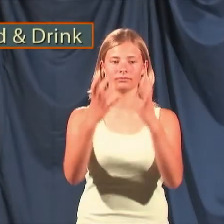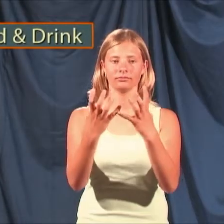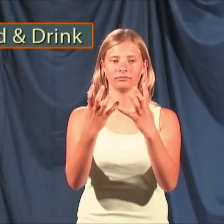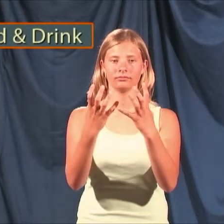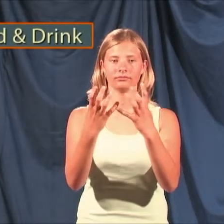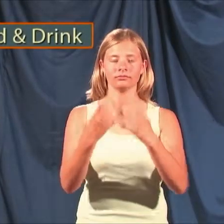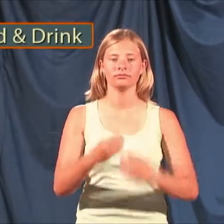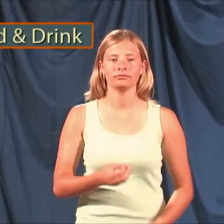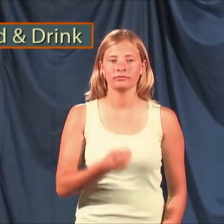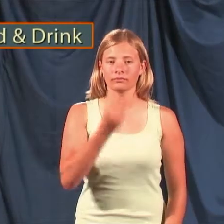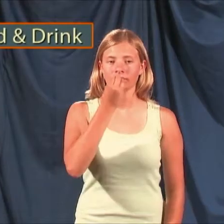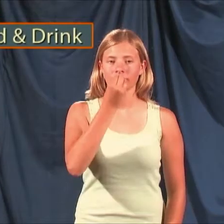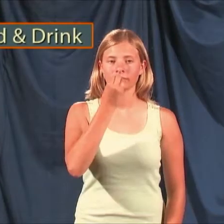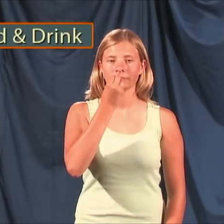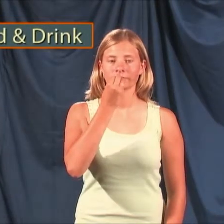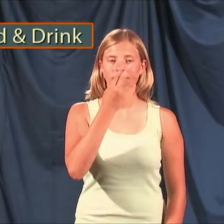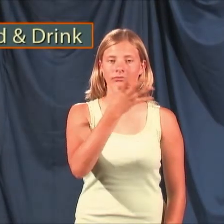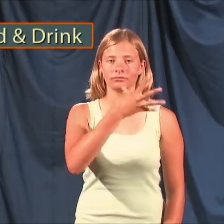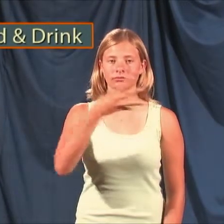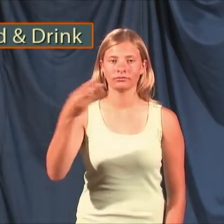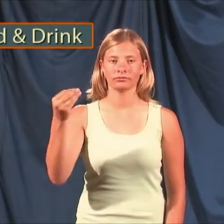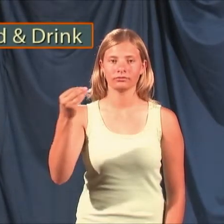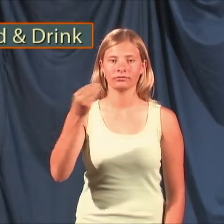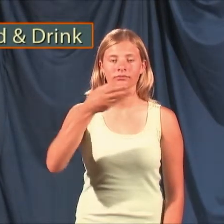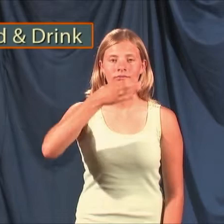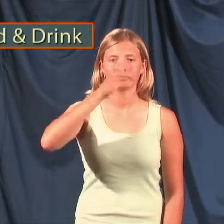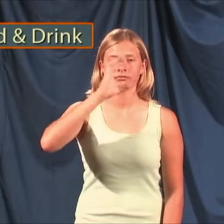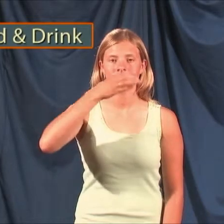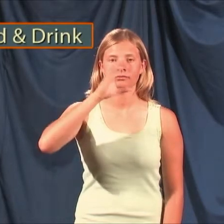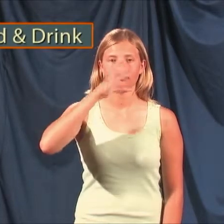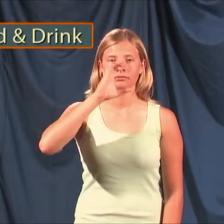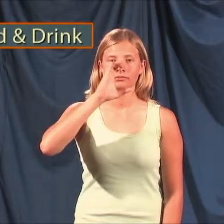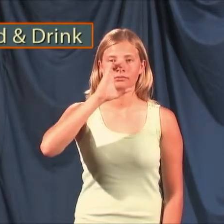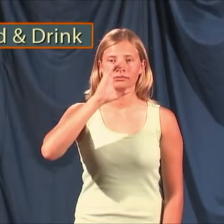This section is food and drink.